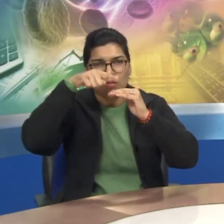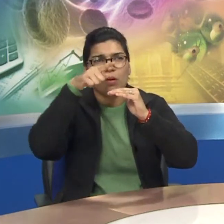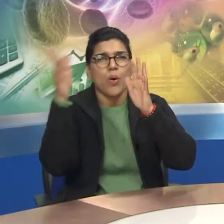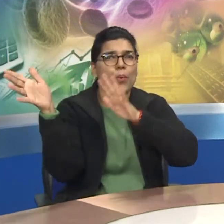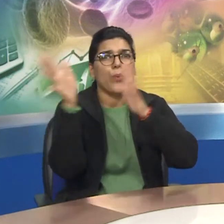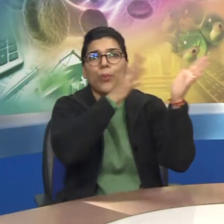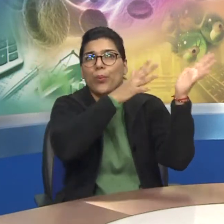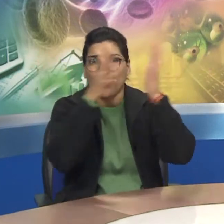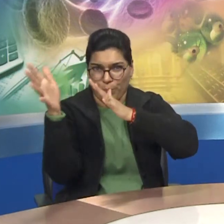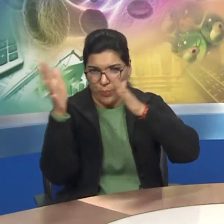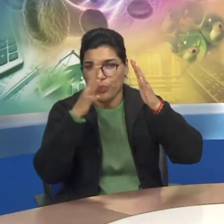Atmosphere.